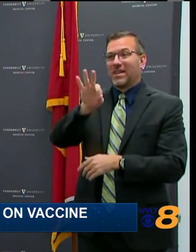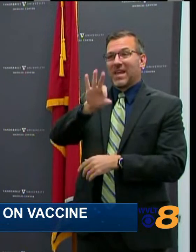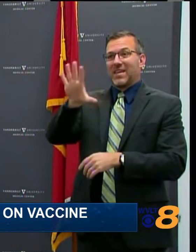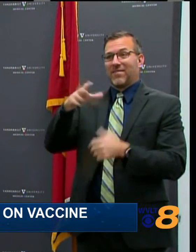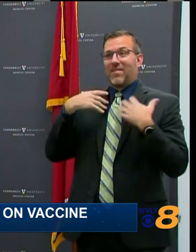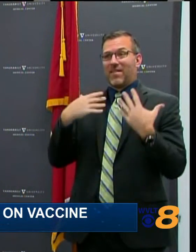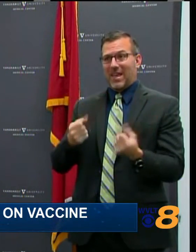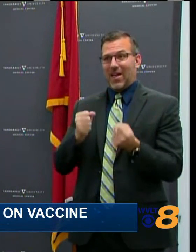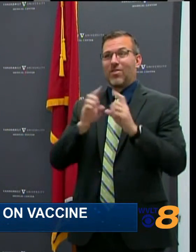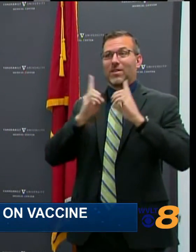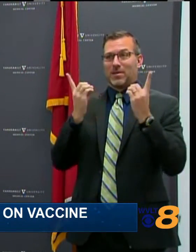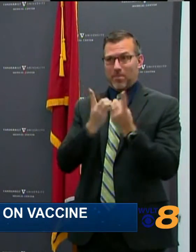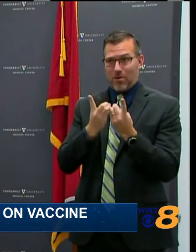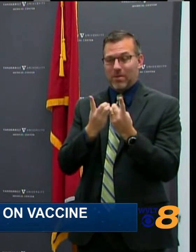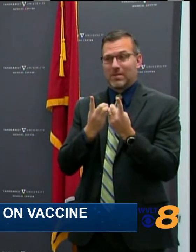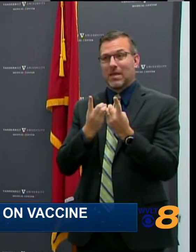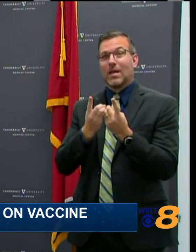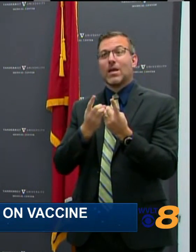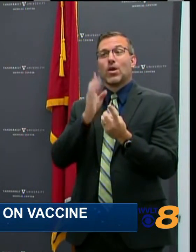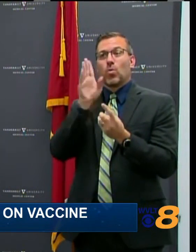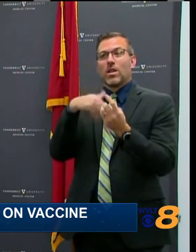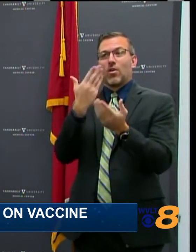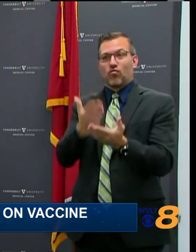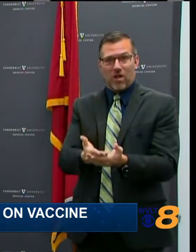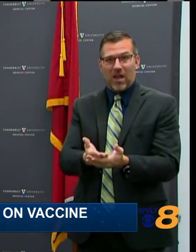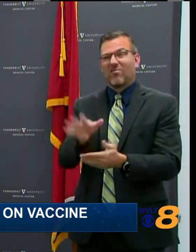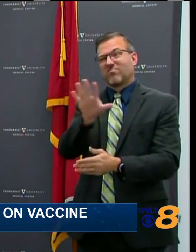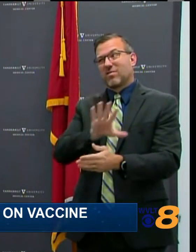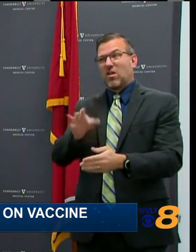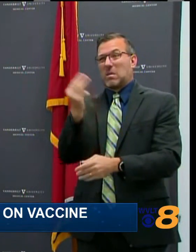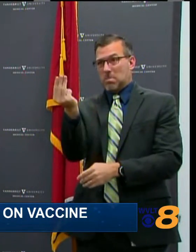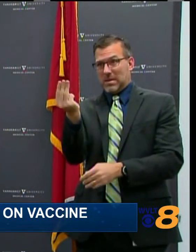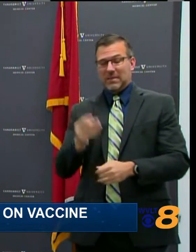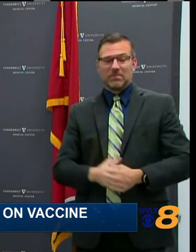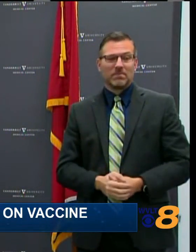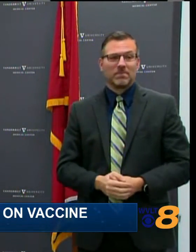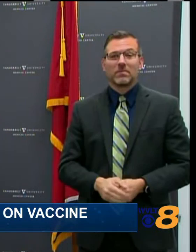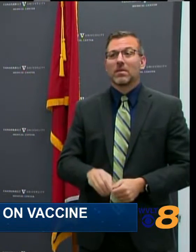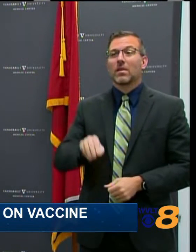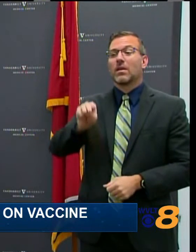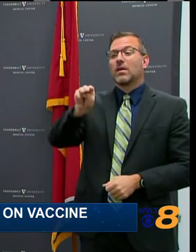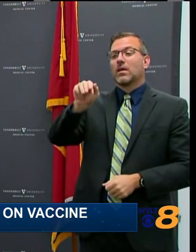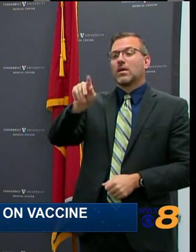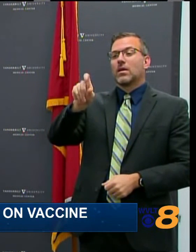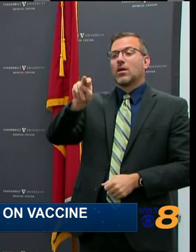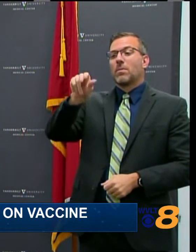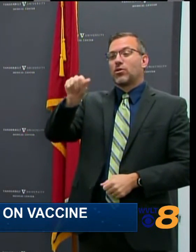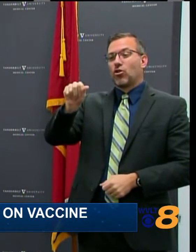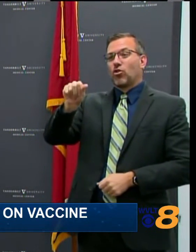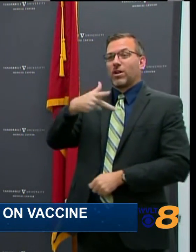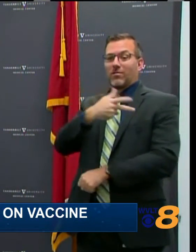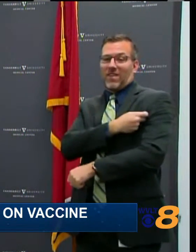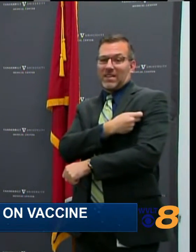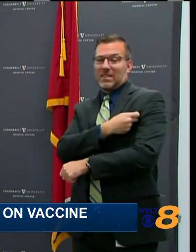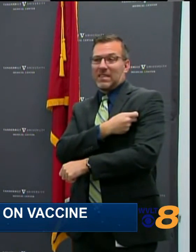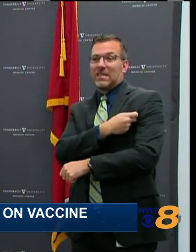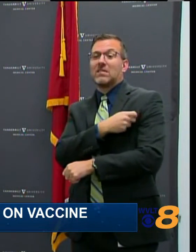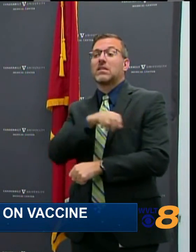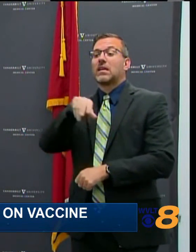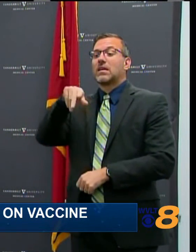departments, arriving as early as Monday. The Moderna vaccine is equally as safe and effective as the Pfizer